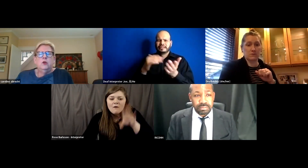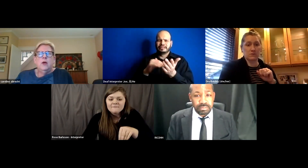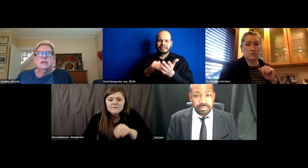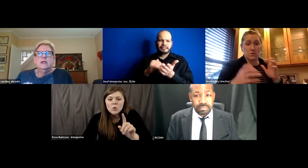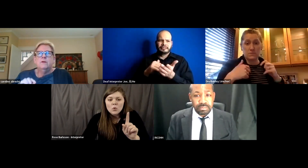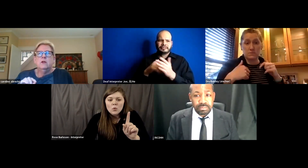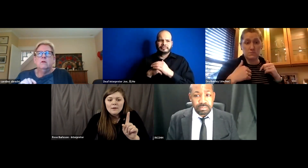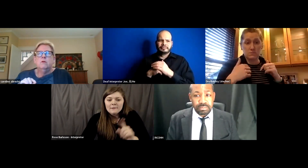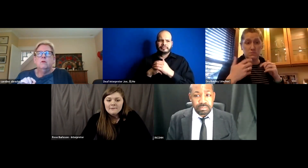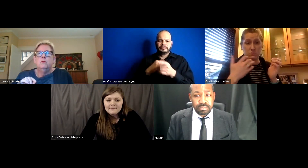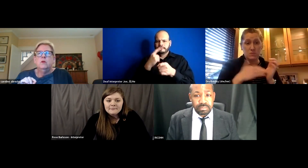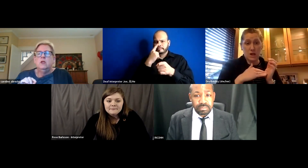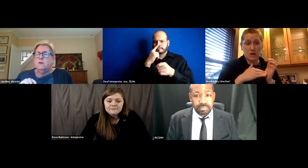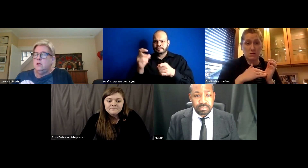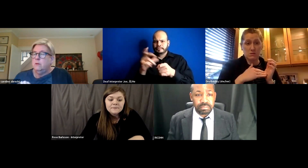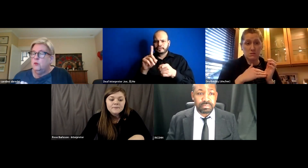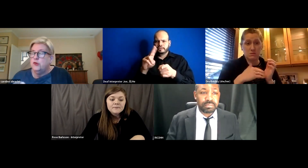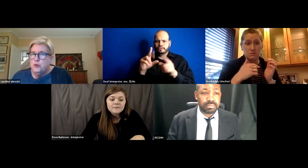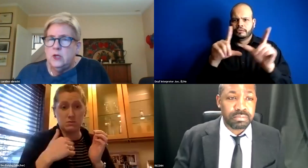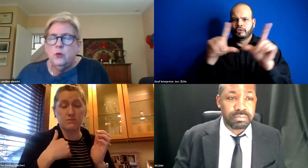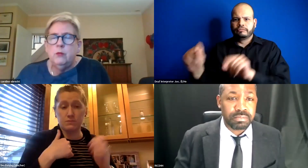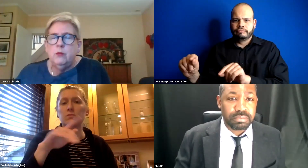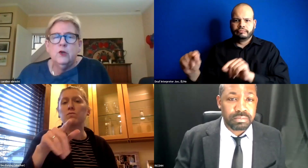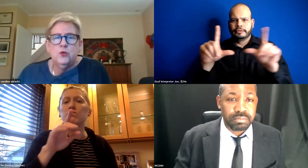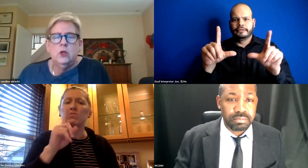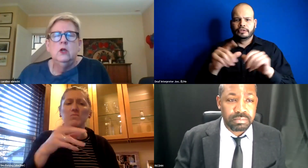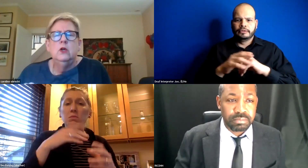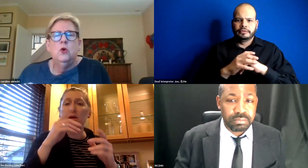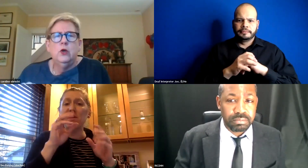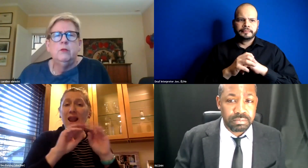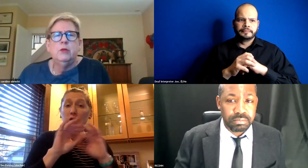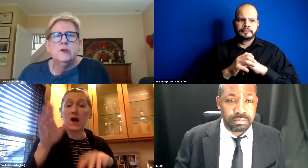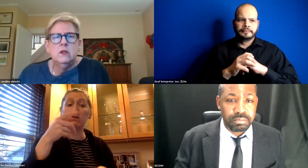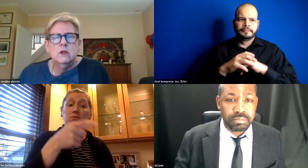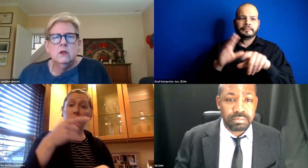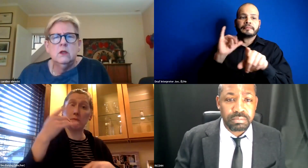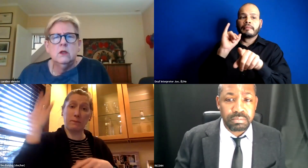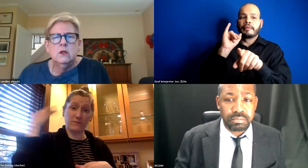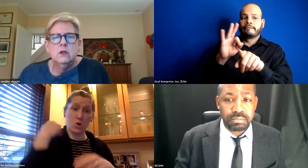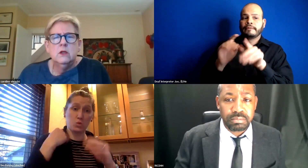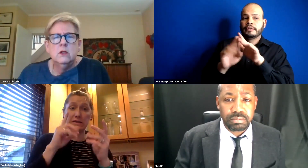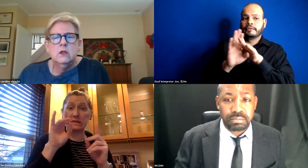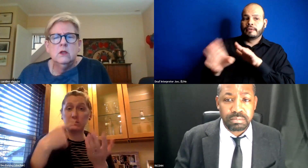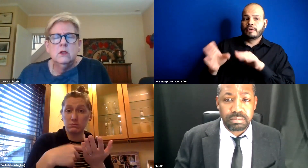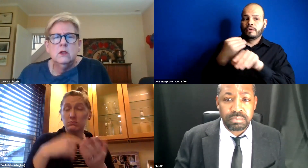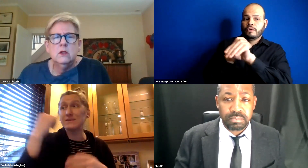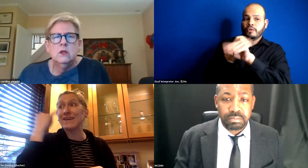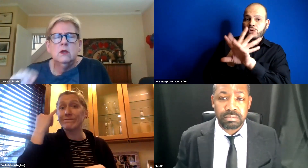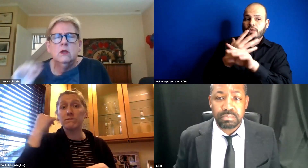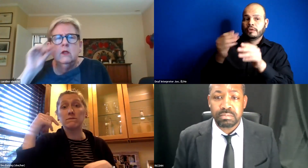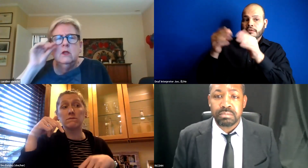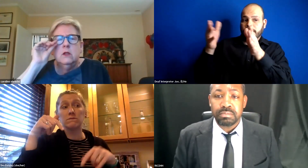So are you asking if the retreat will be virtual or in person?